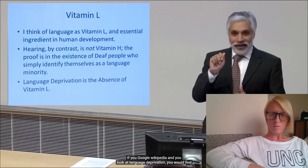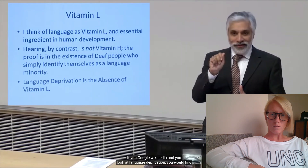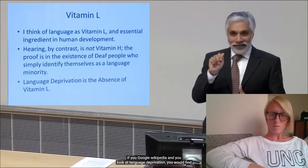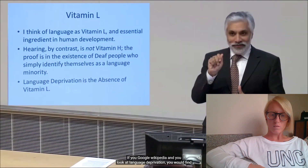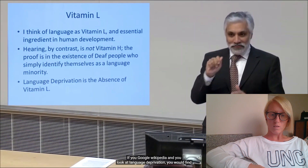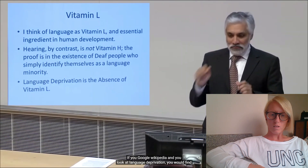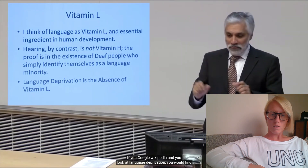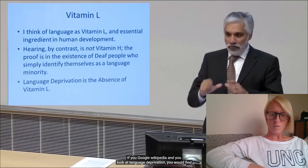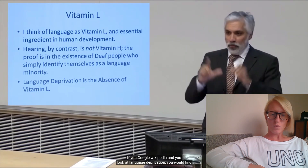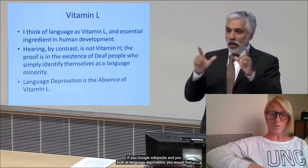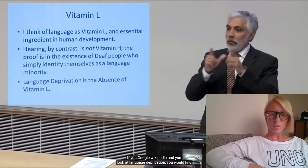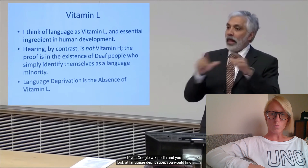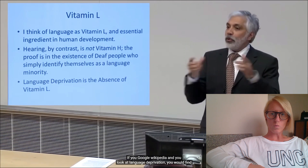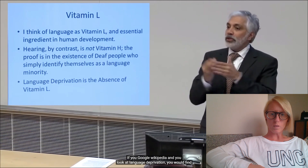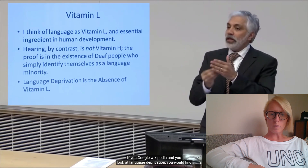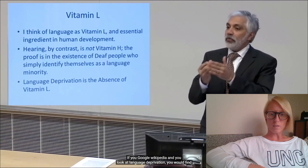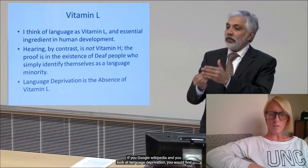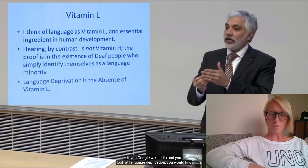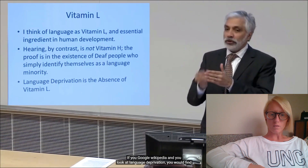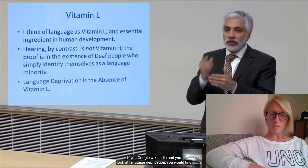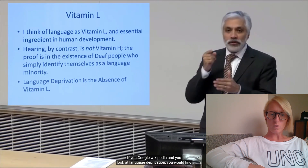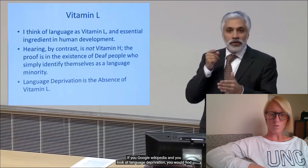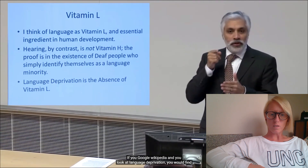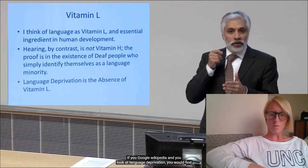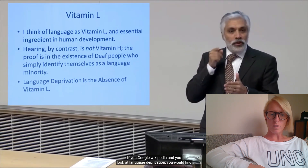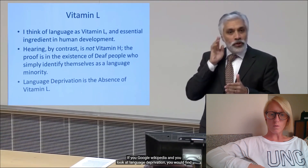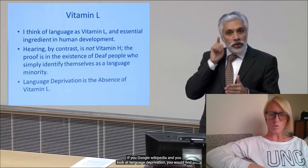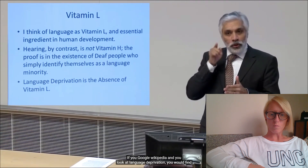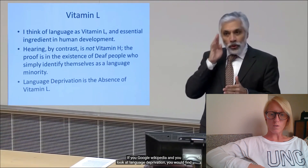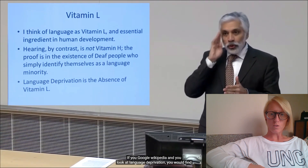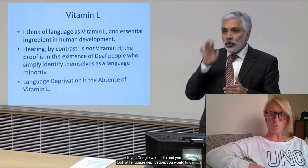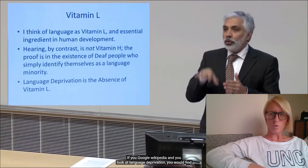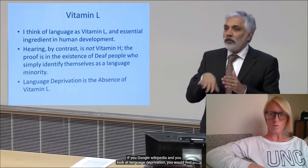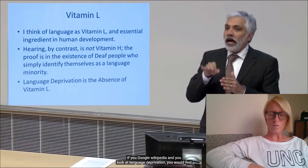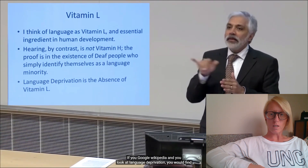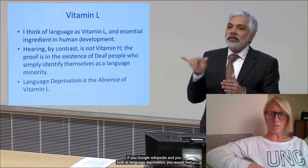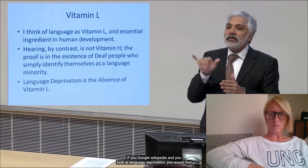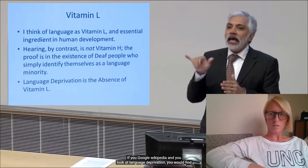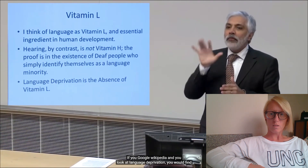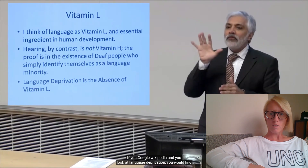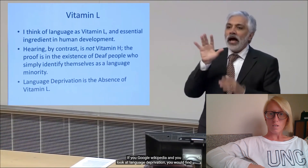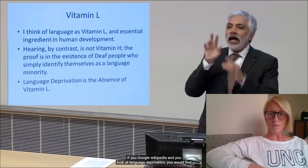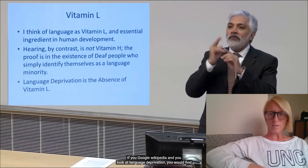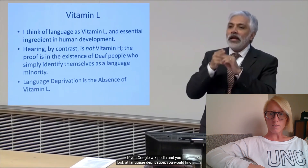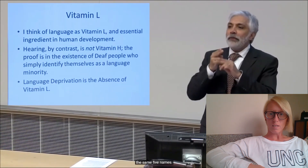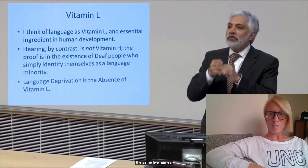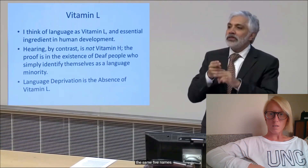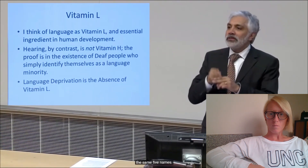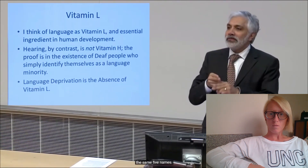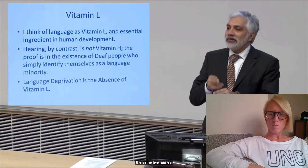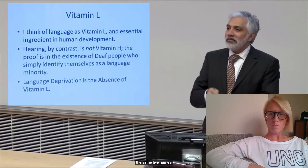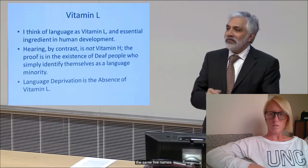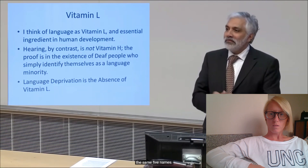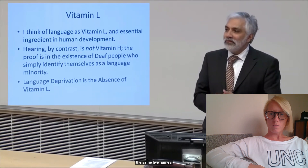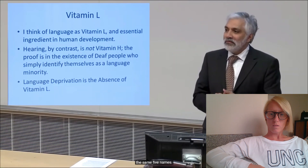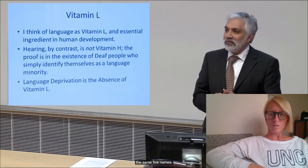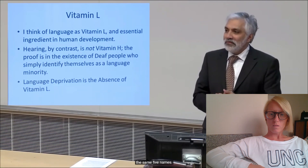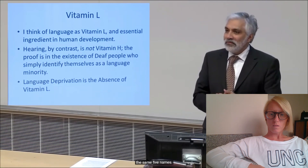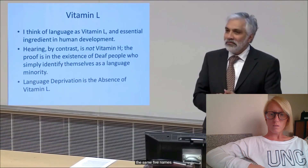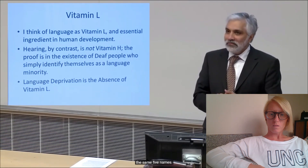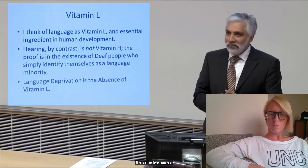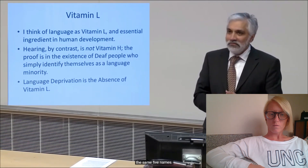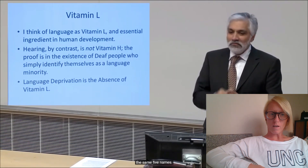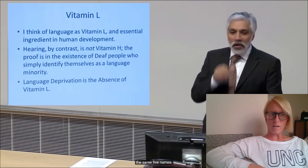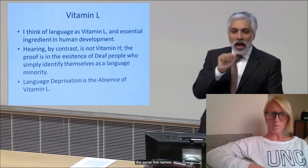If you Google Wikipedia and you look at language deprivation, you would find the same 5